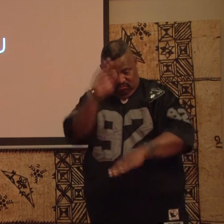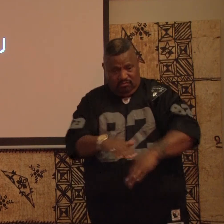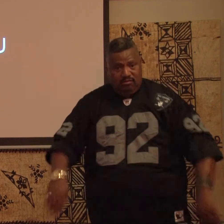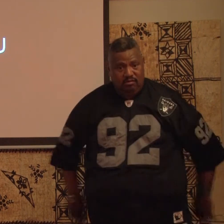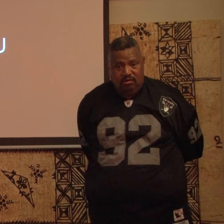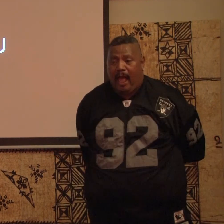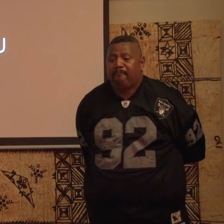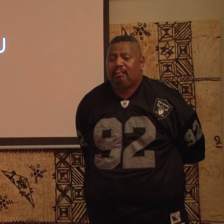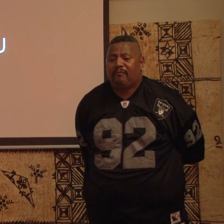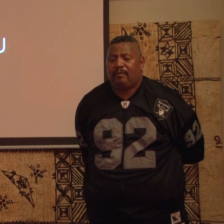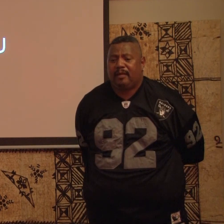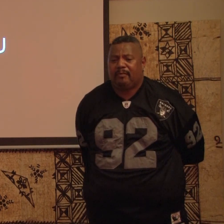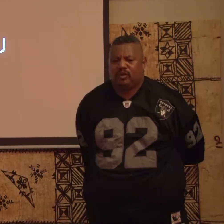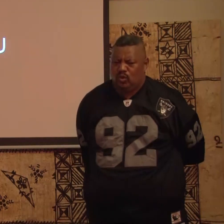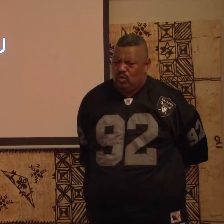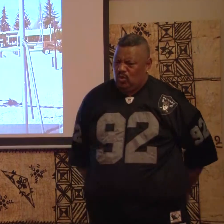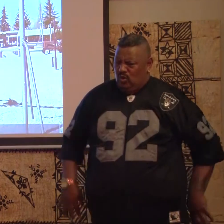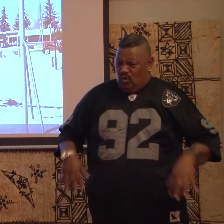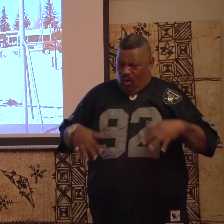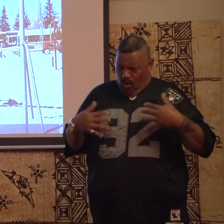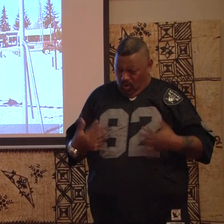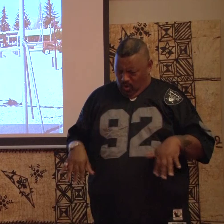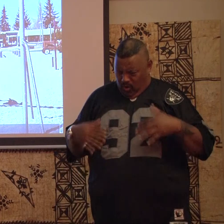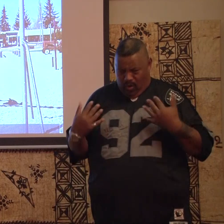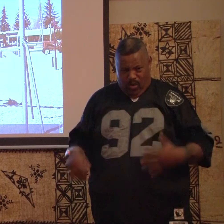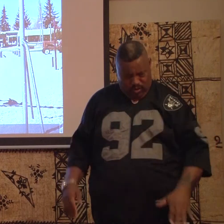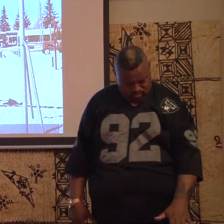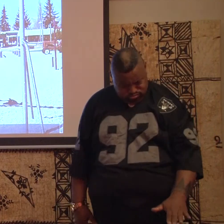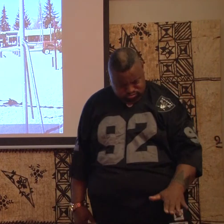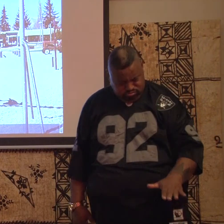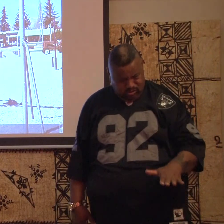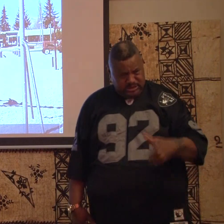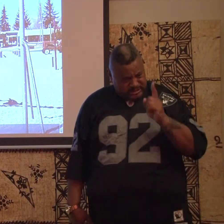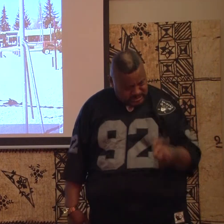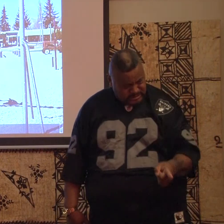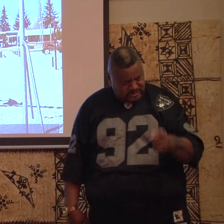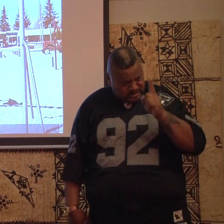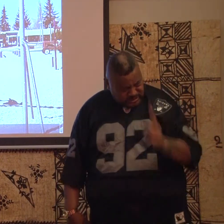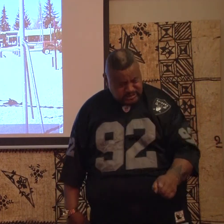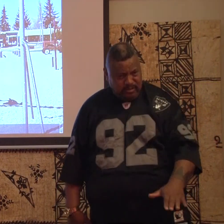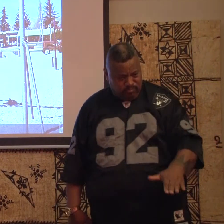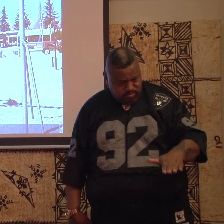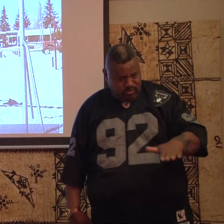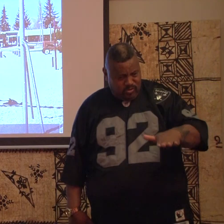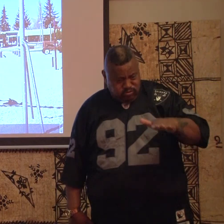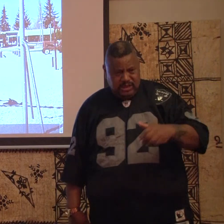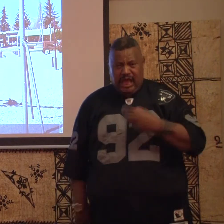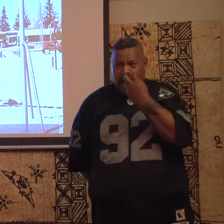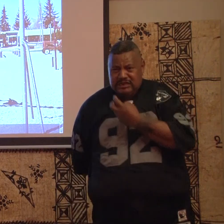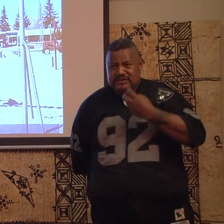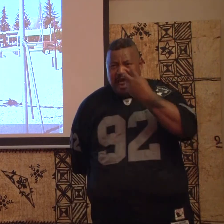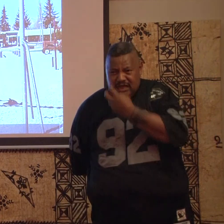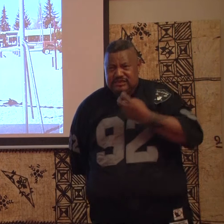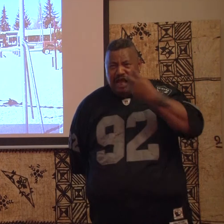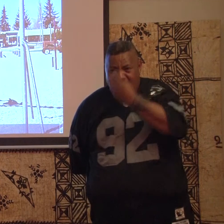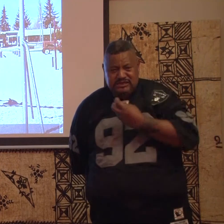when you've seen deaf people today saying that when they were at school, they got caned for speaking sign language